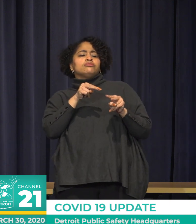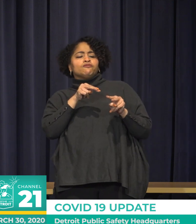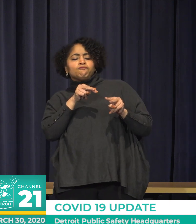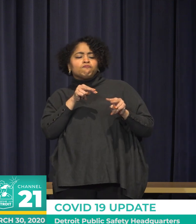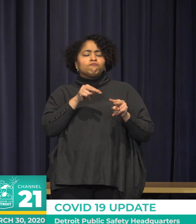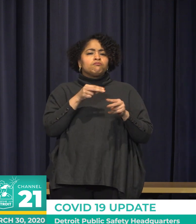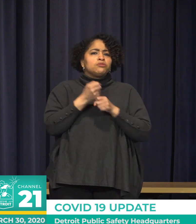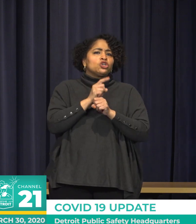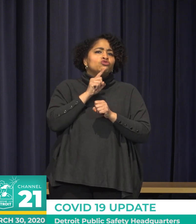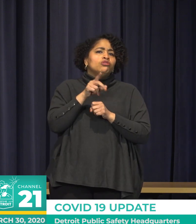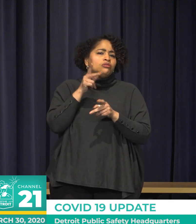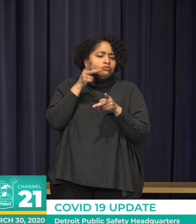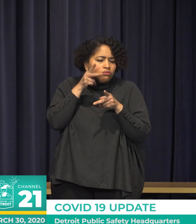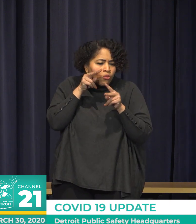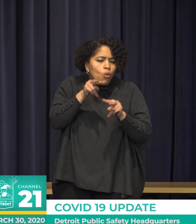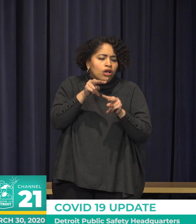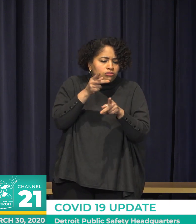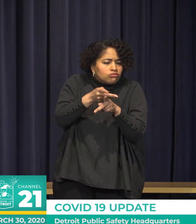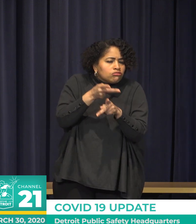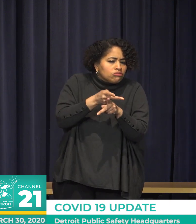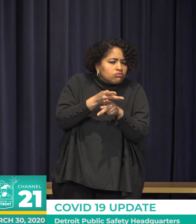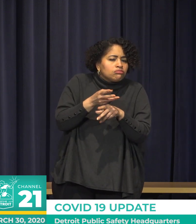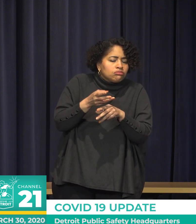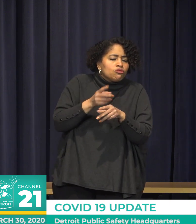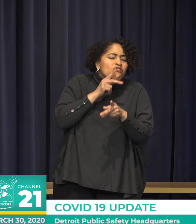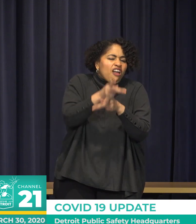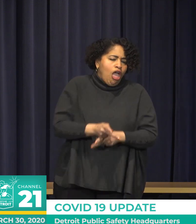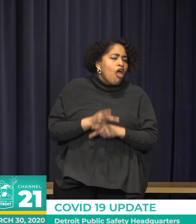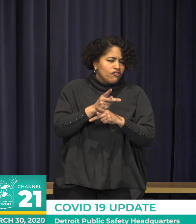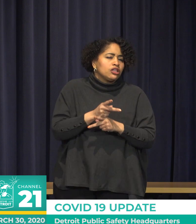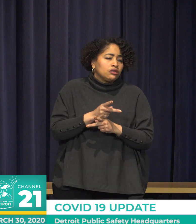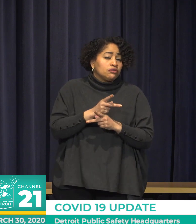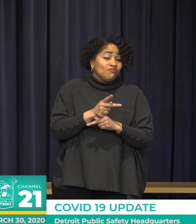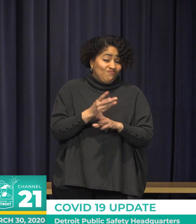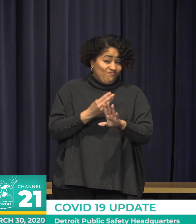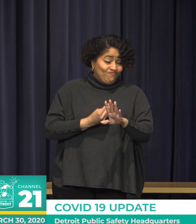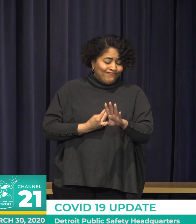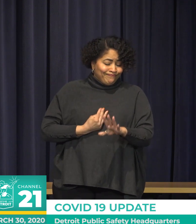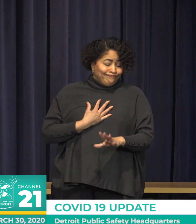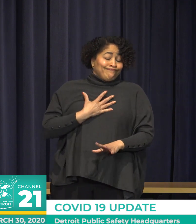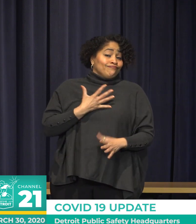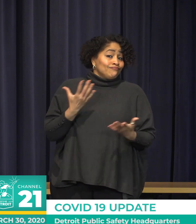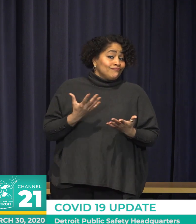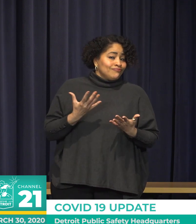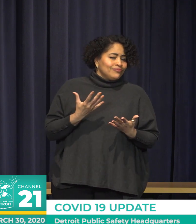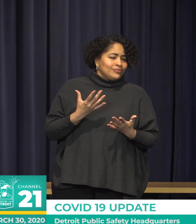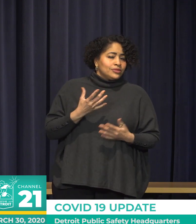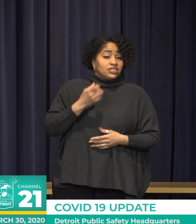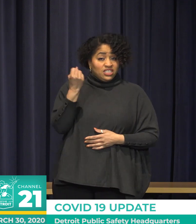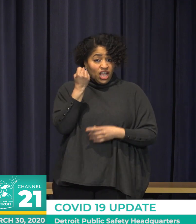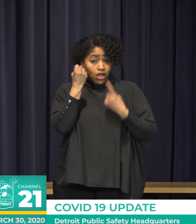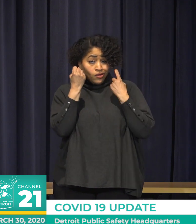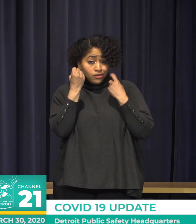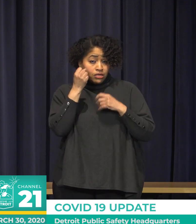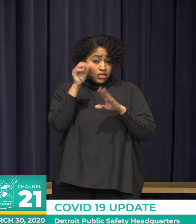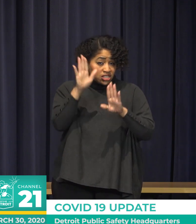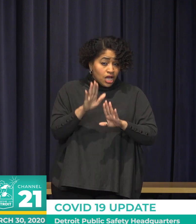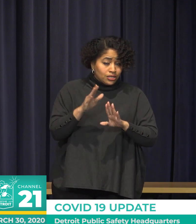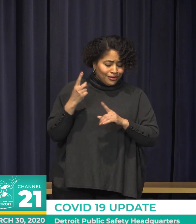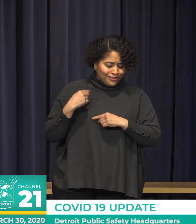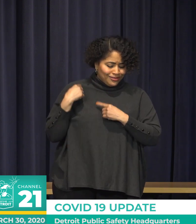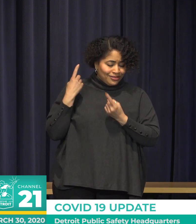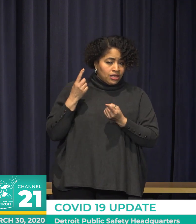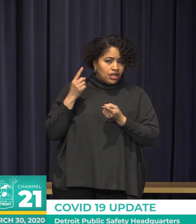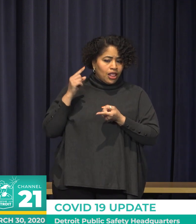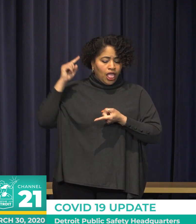carefully. The heartwarming news is Saturday and Sunday were by far